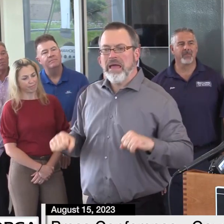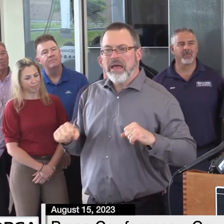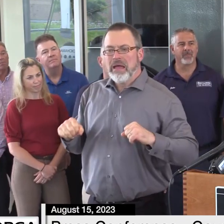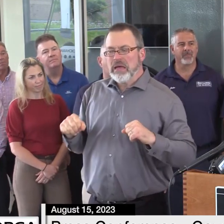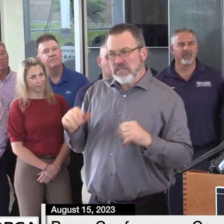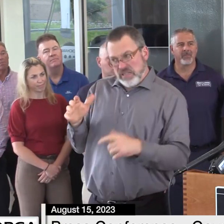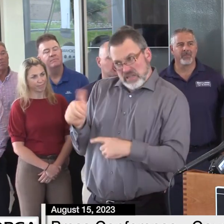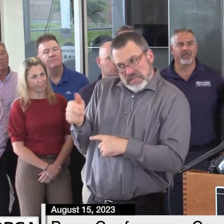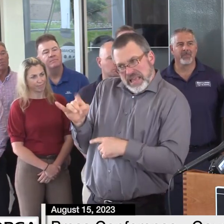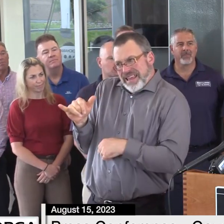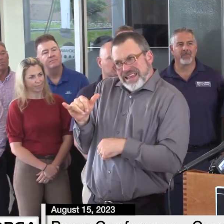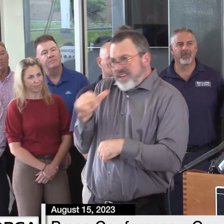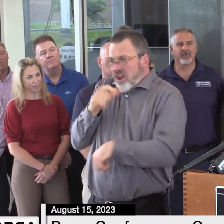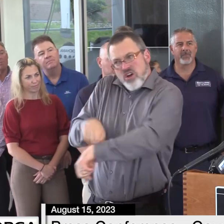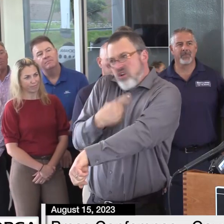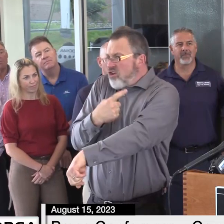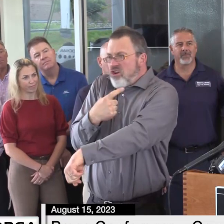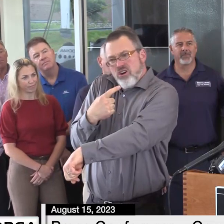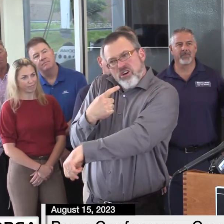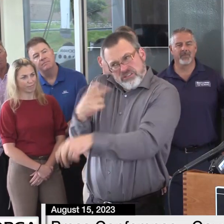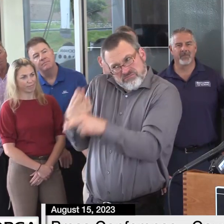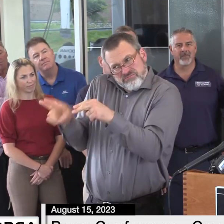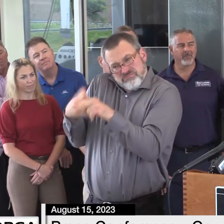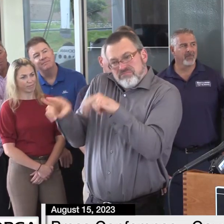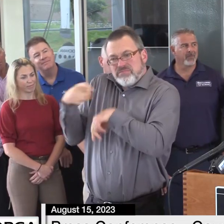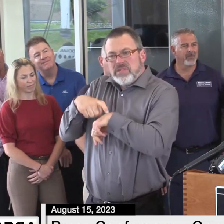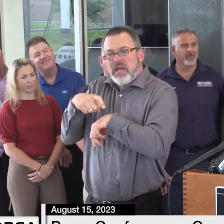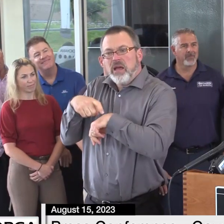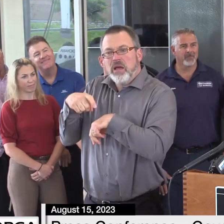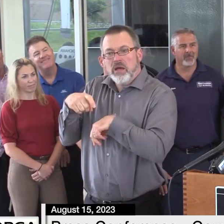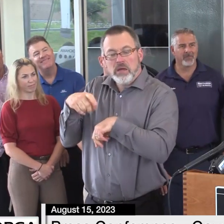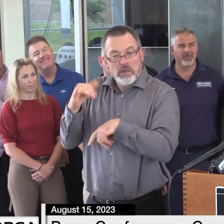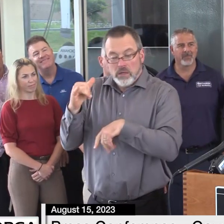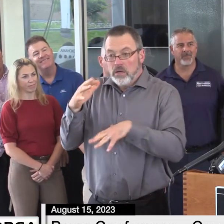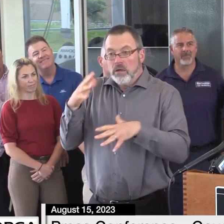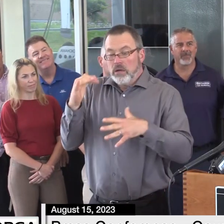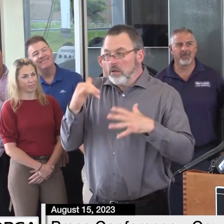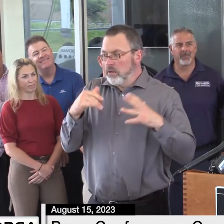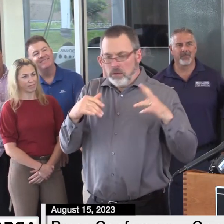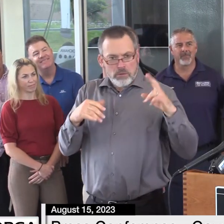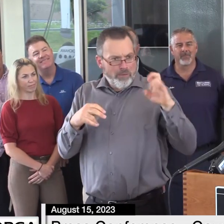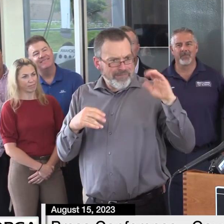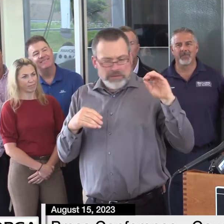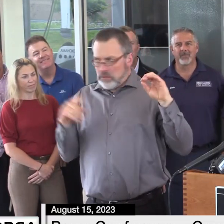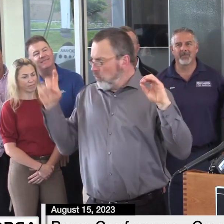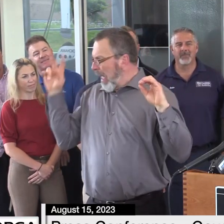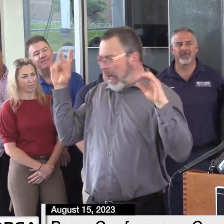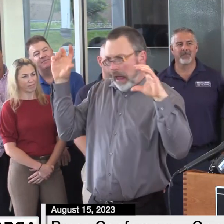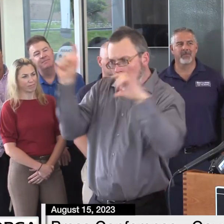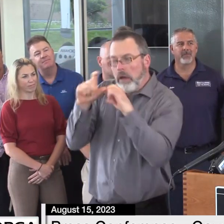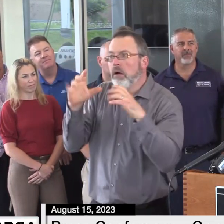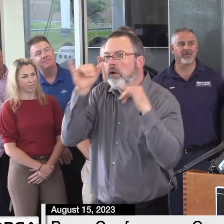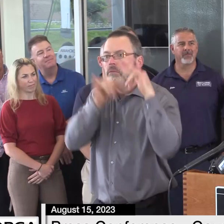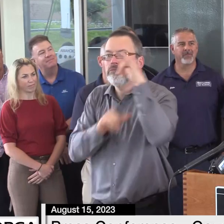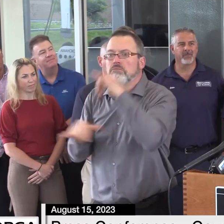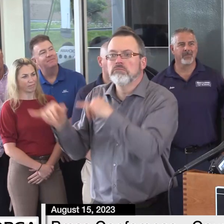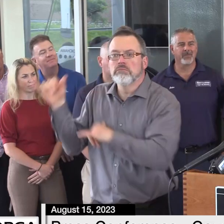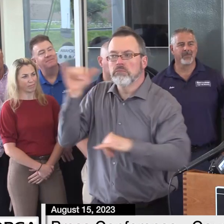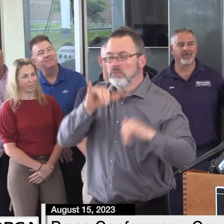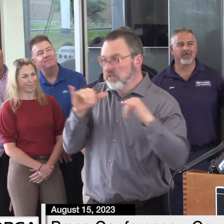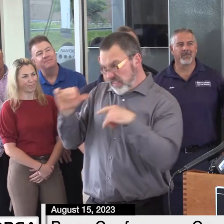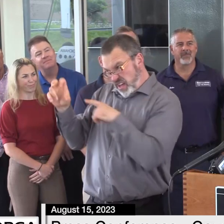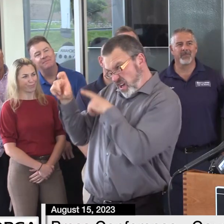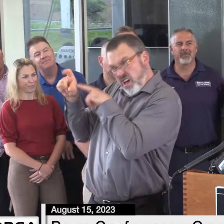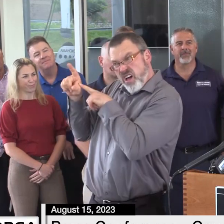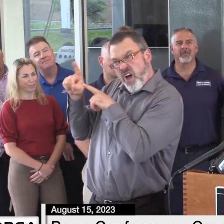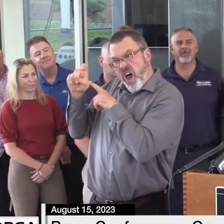again, that was a complete surprise to me, the $100,000 for the music programs throughout Vermont, and we'll figure out how to disperse